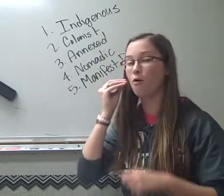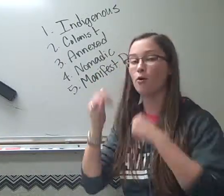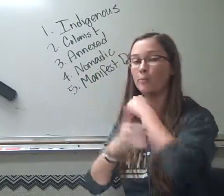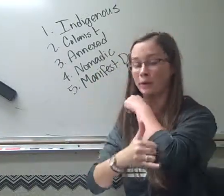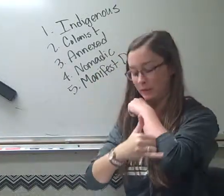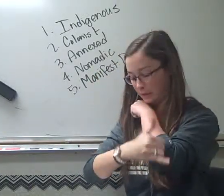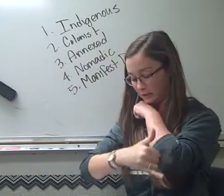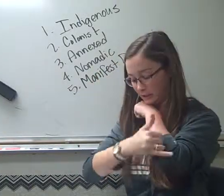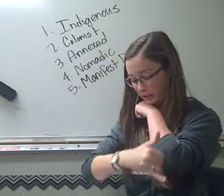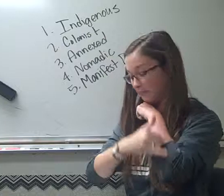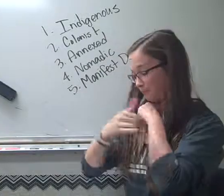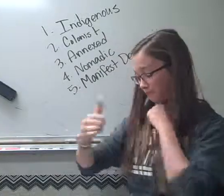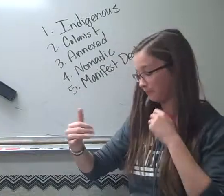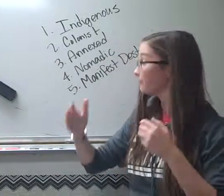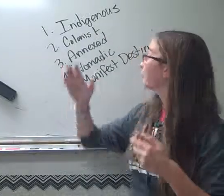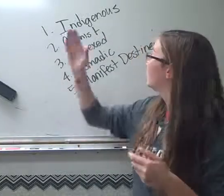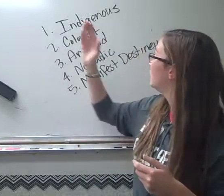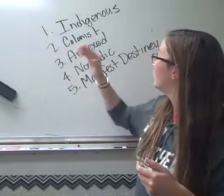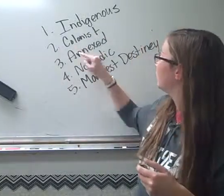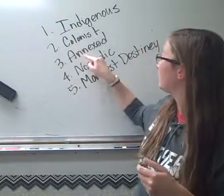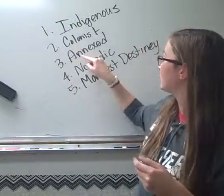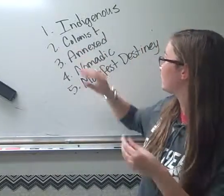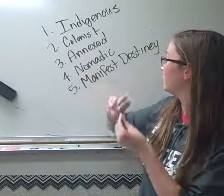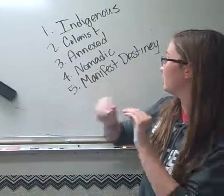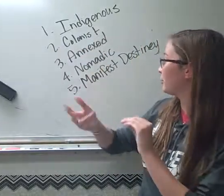home country. The next one, number 3,